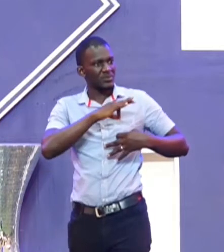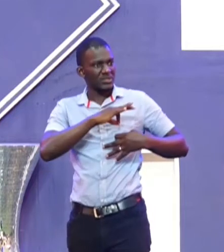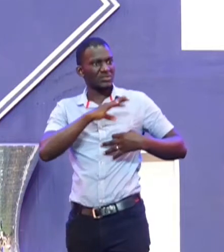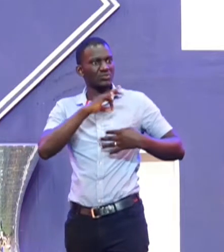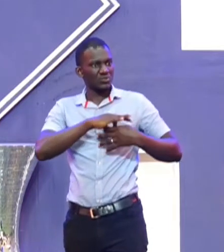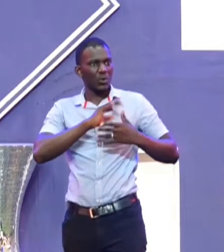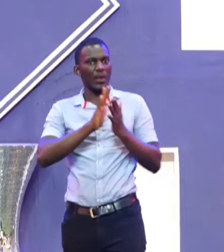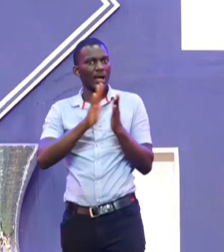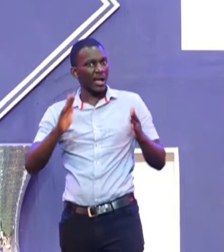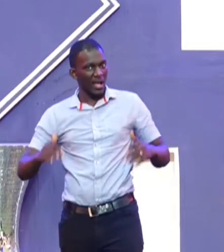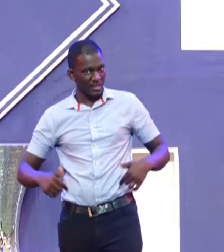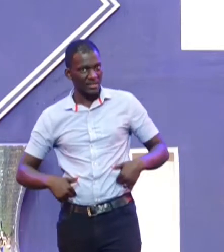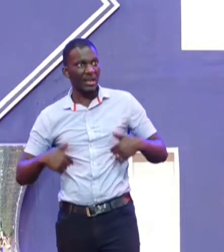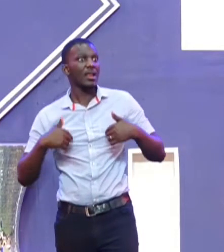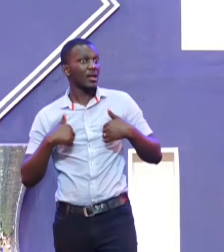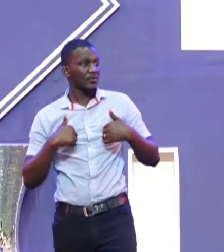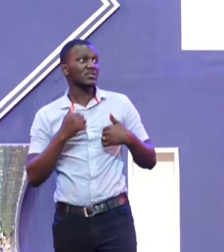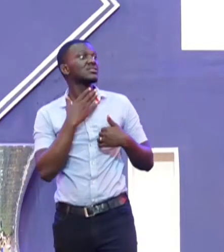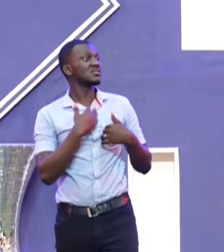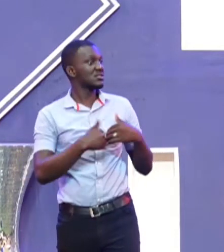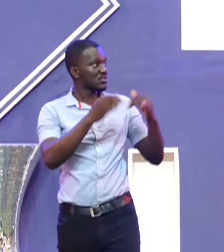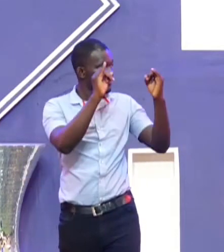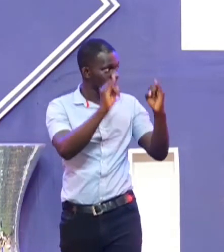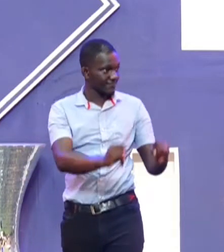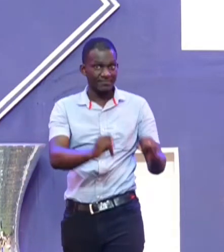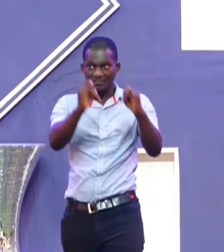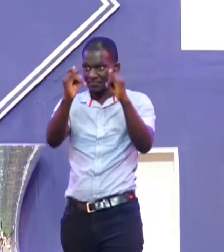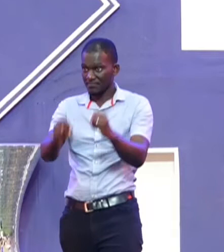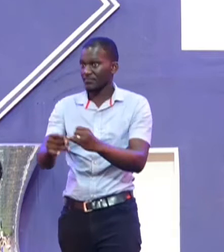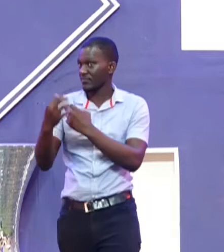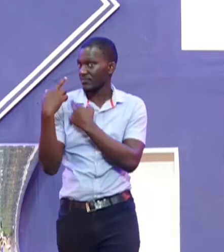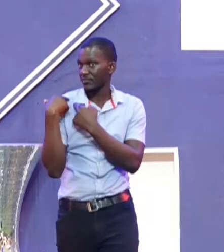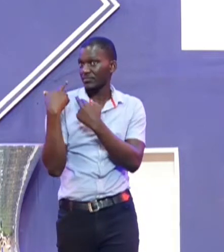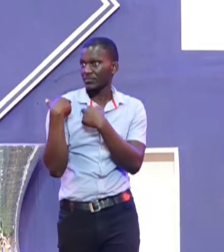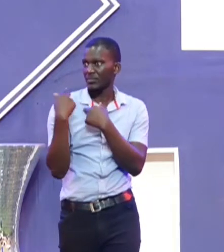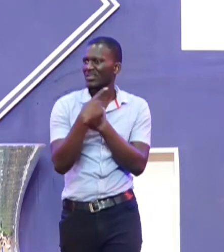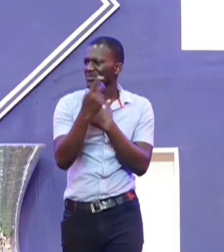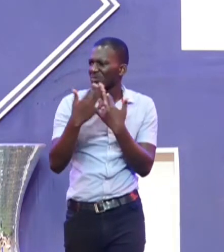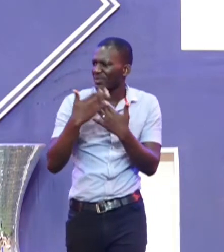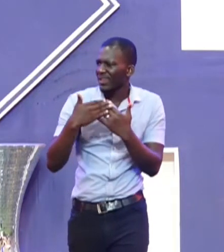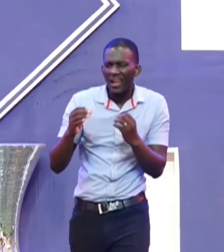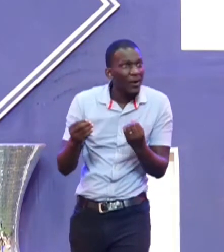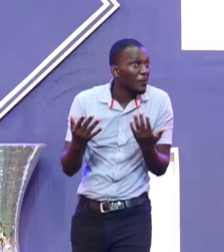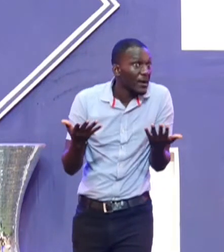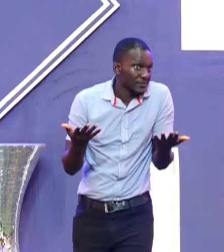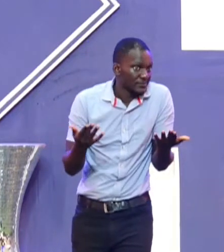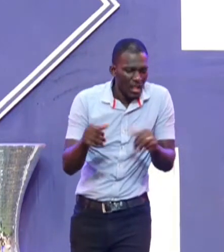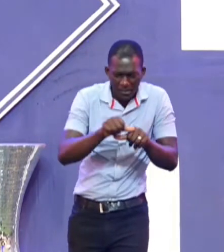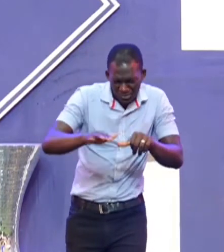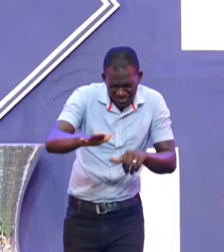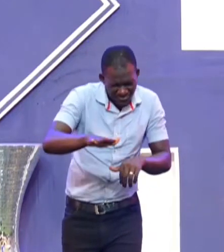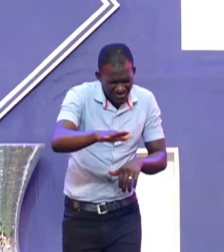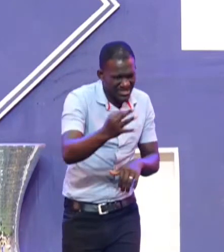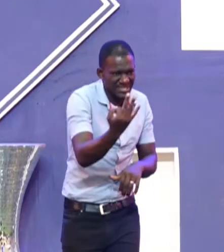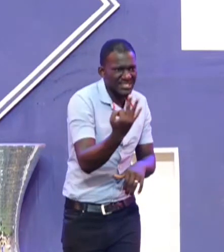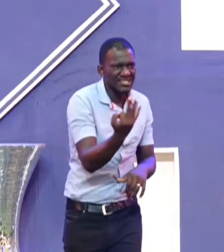ebisatu bikwatako it takes personal responsibility nayenge cho chitwalo buvunanyizibwo ofuddeyo chenkana chiku areas ezo how much